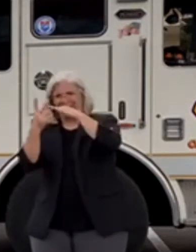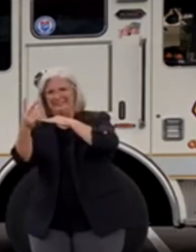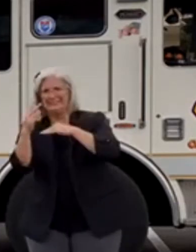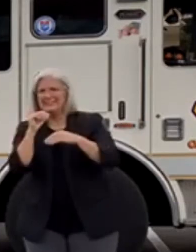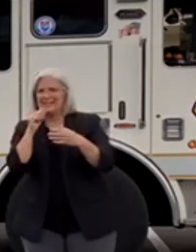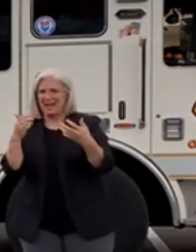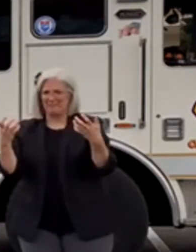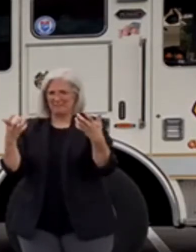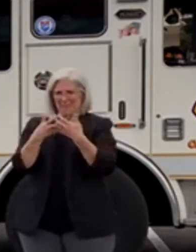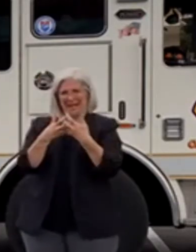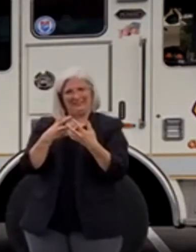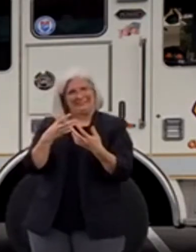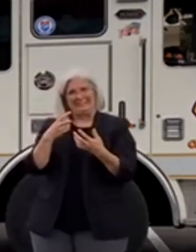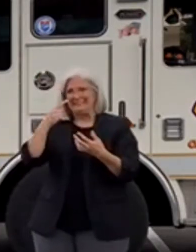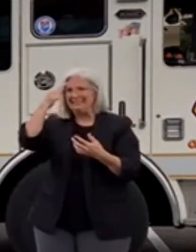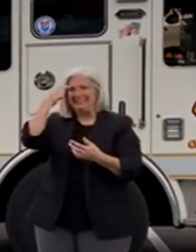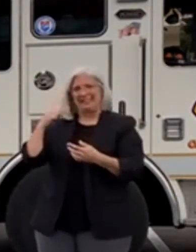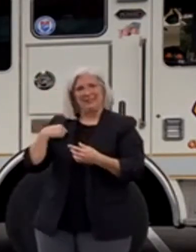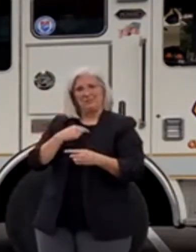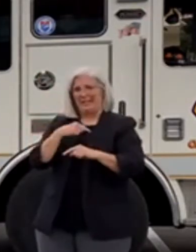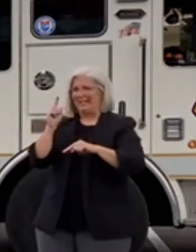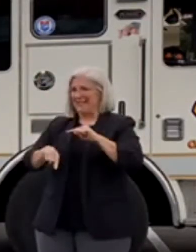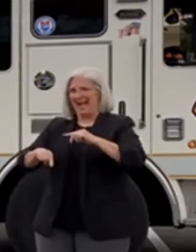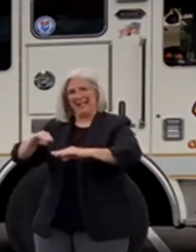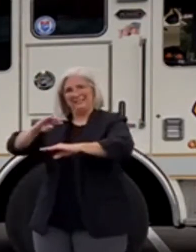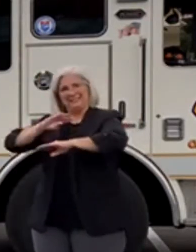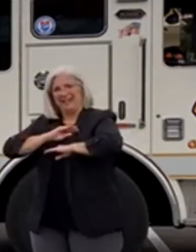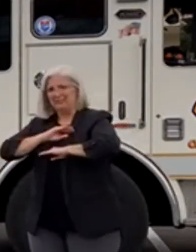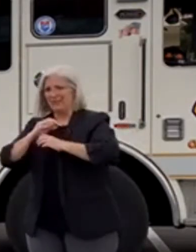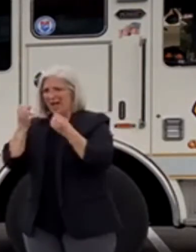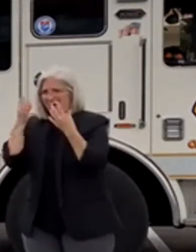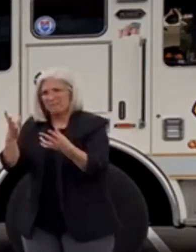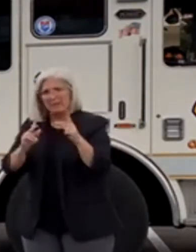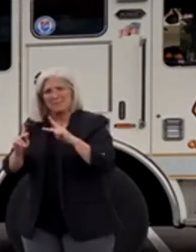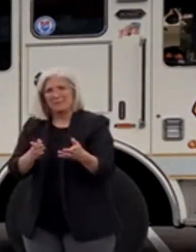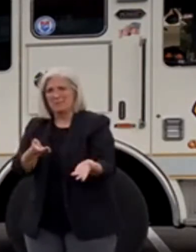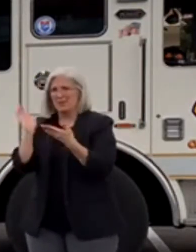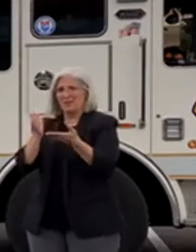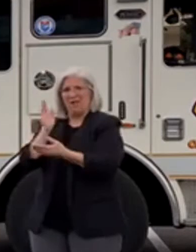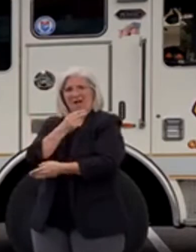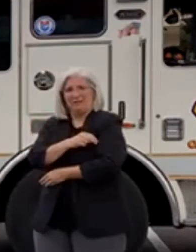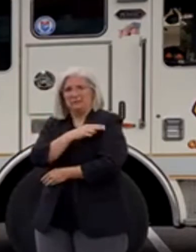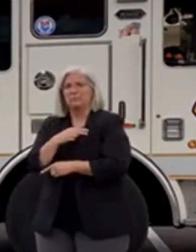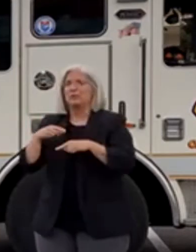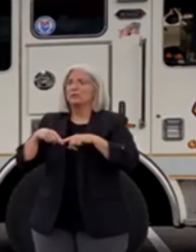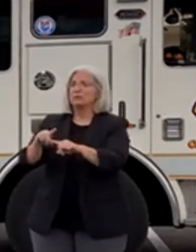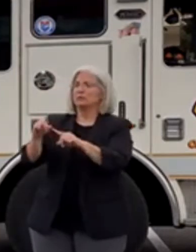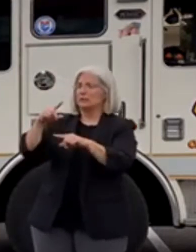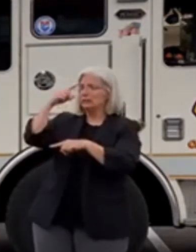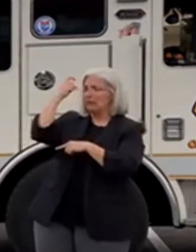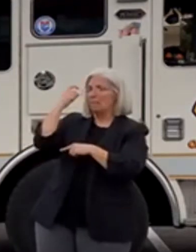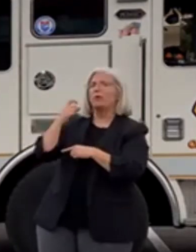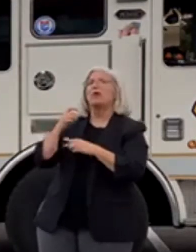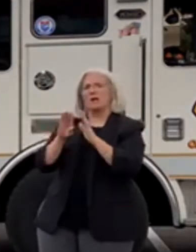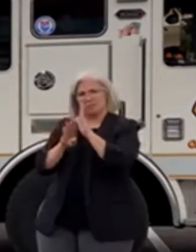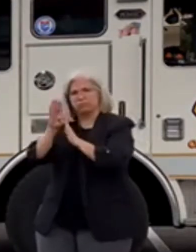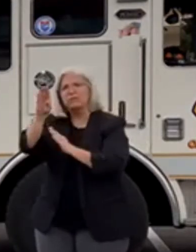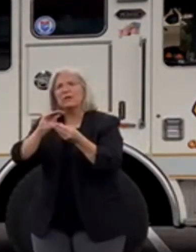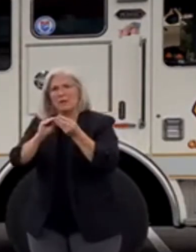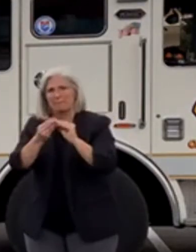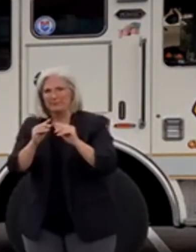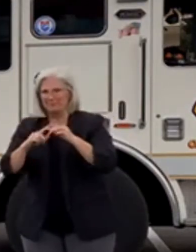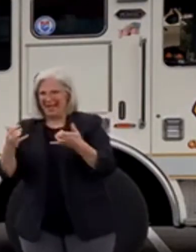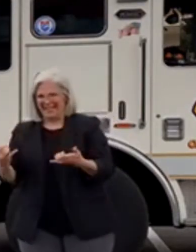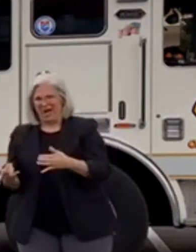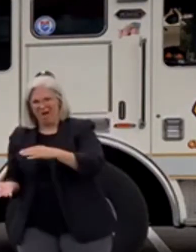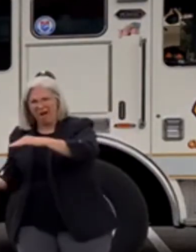concerned than with some of the surges we saw, for example, over the summer. We do not want to be in